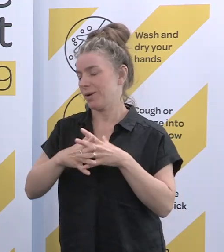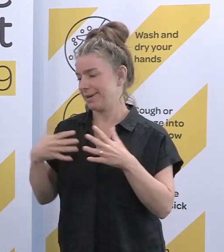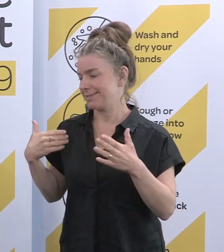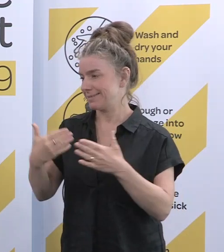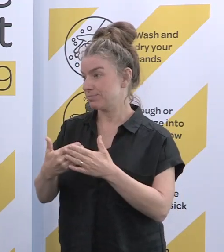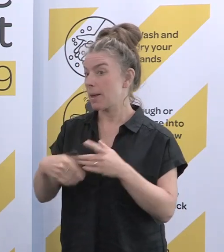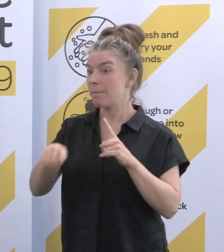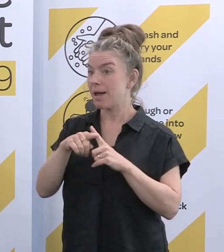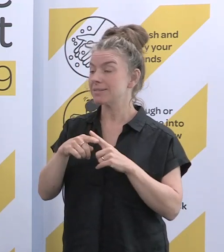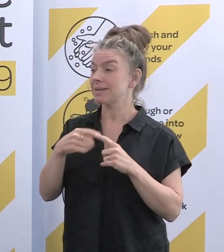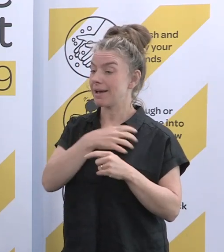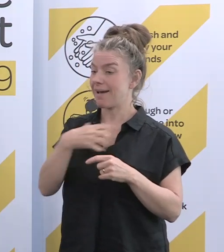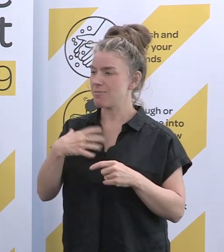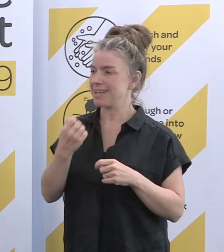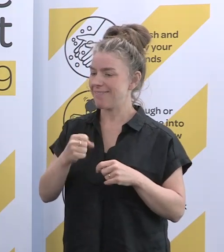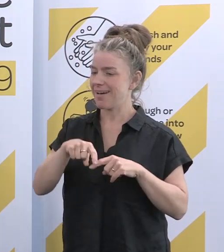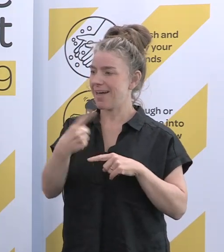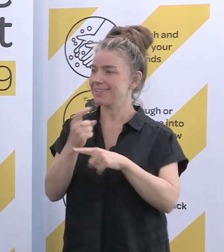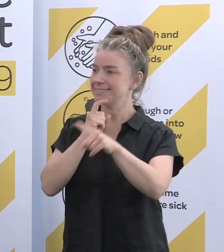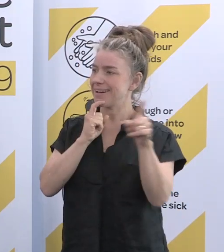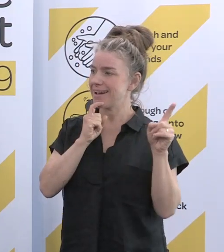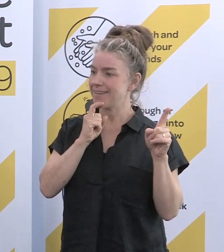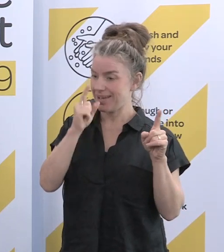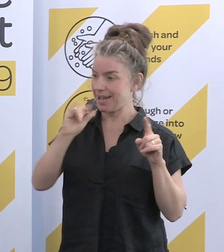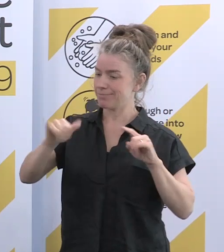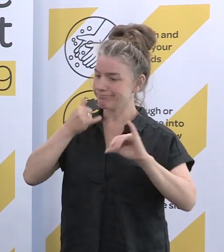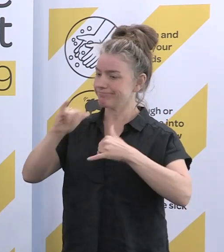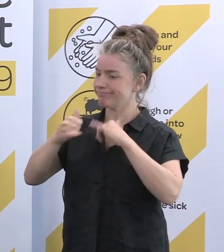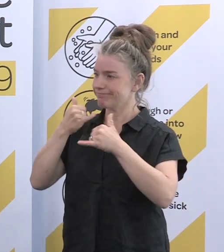government helpline, because that is able to answer a